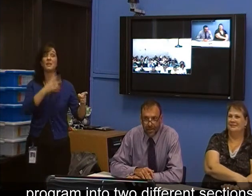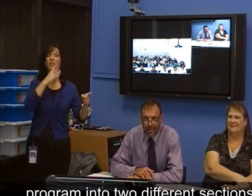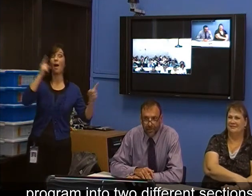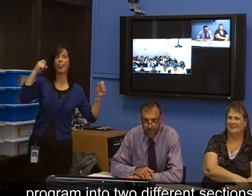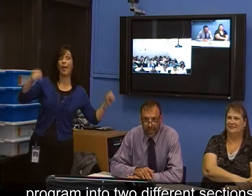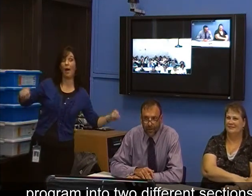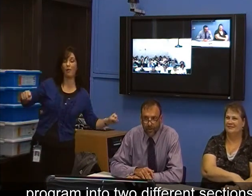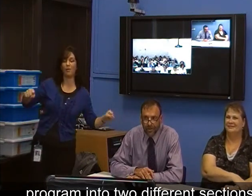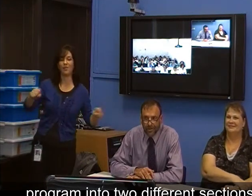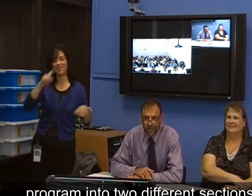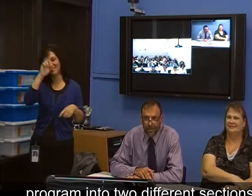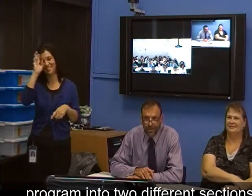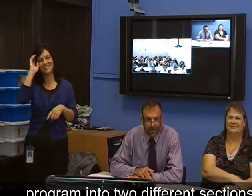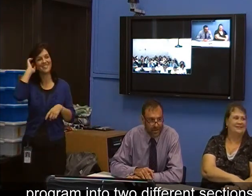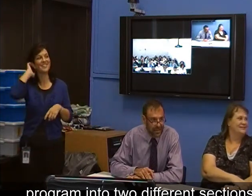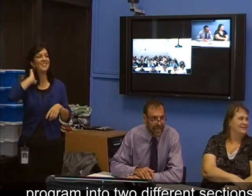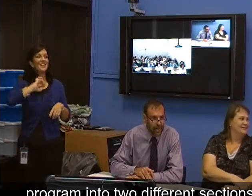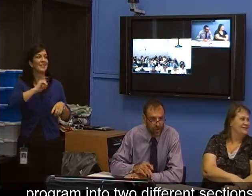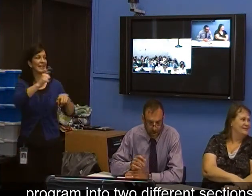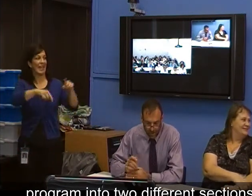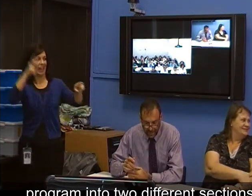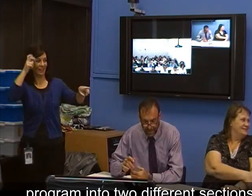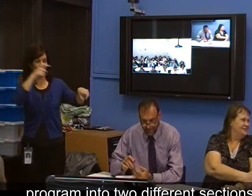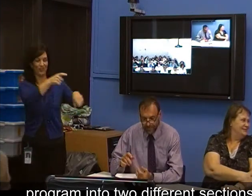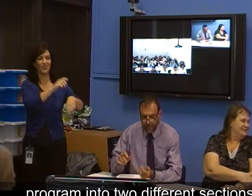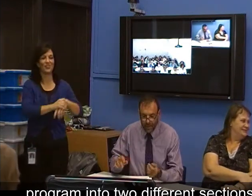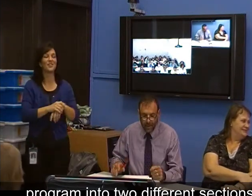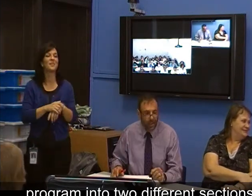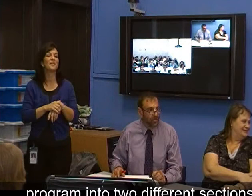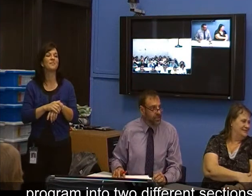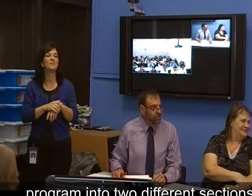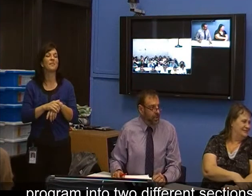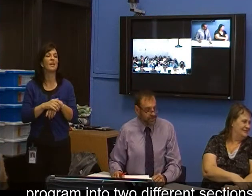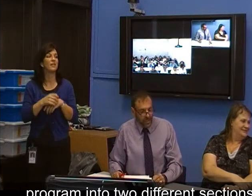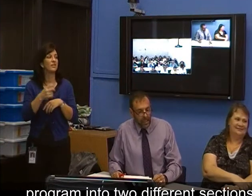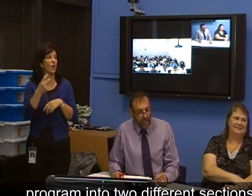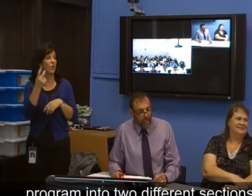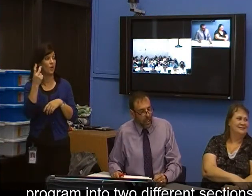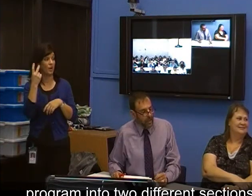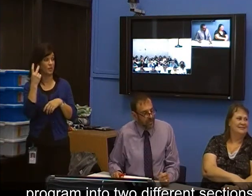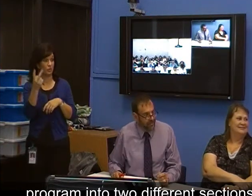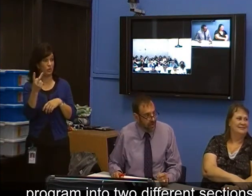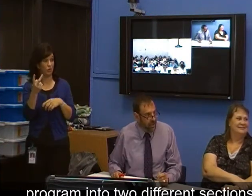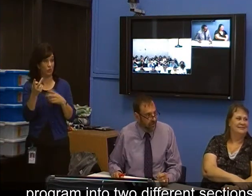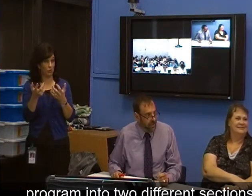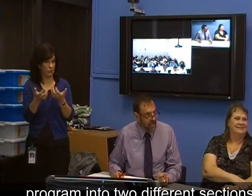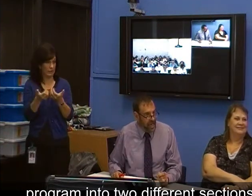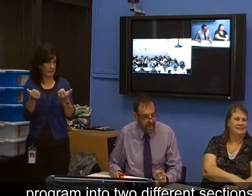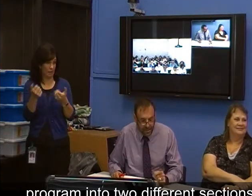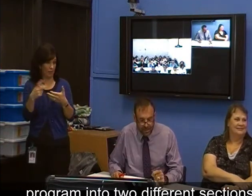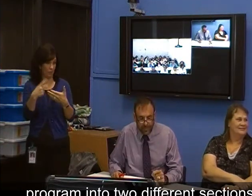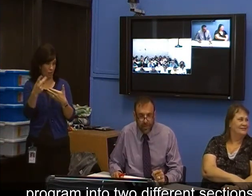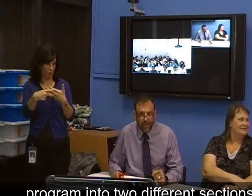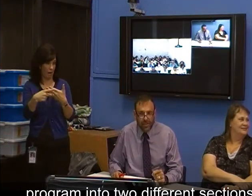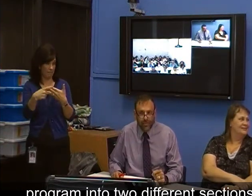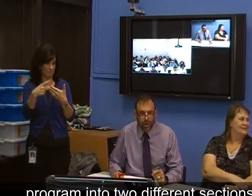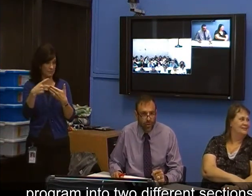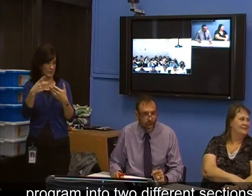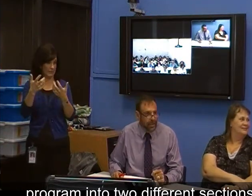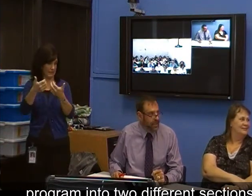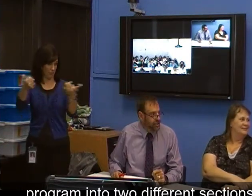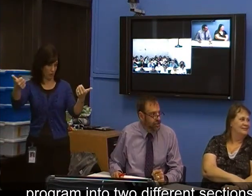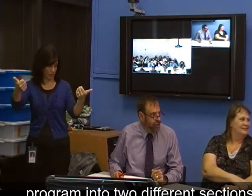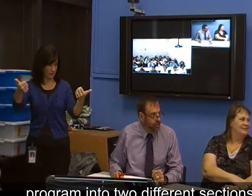sections. Louder? Yes. Louder, okay. That's right. The federal government has separated